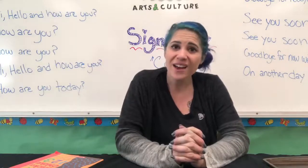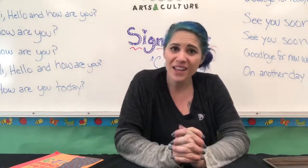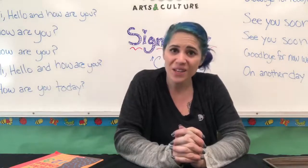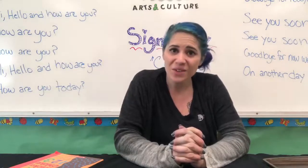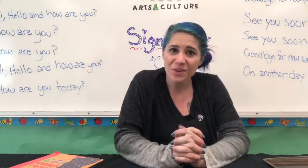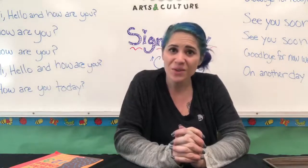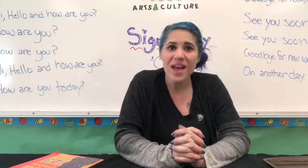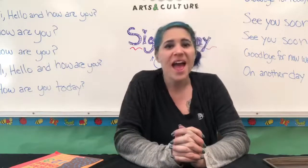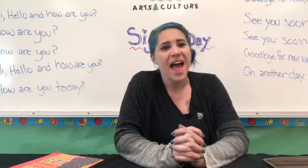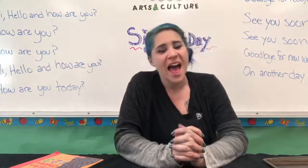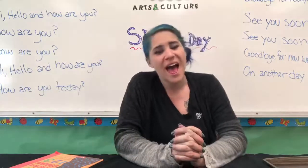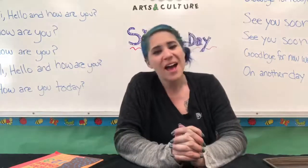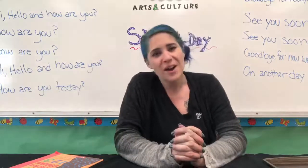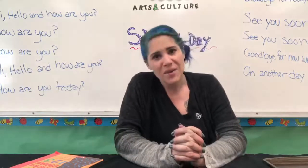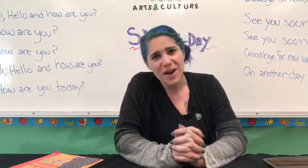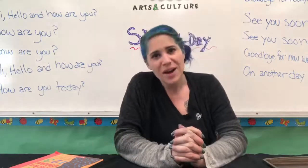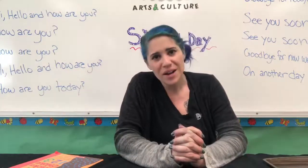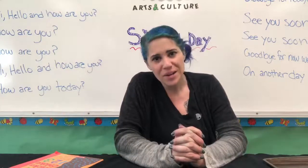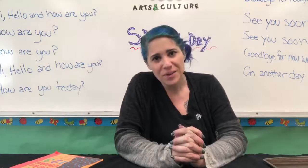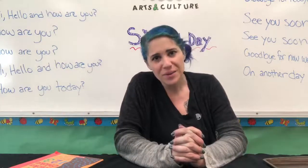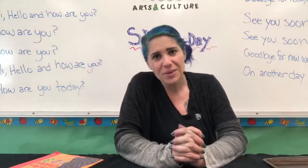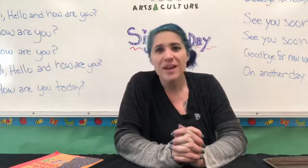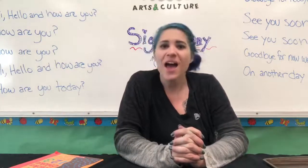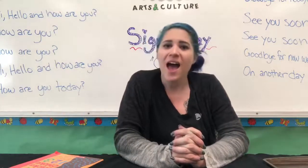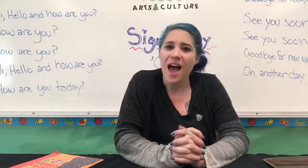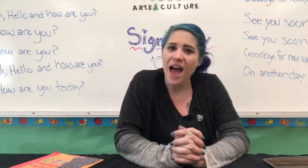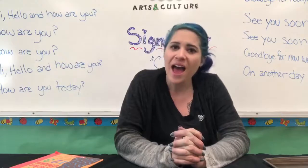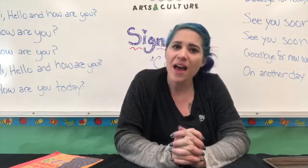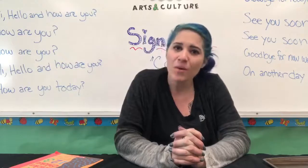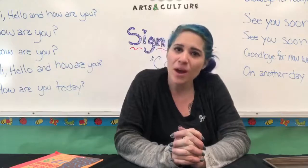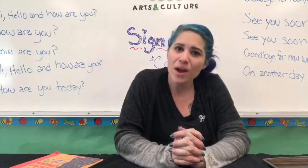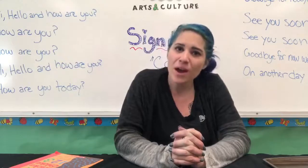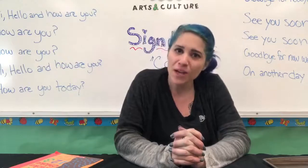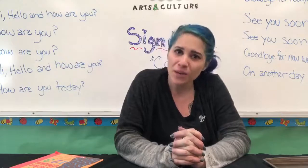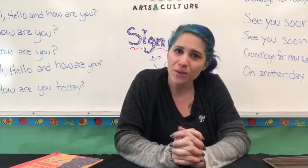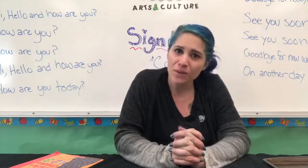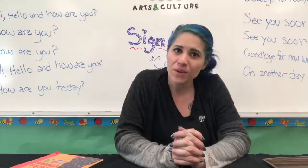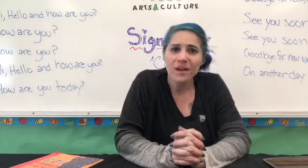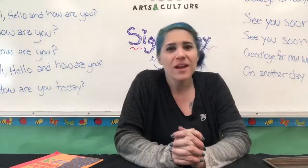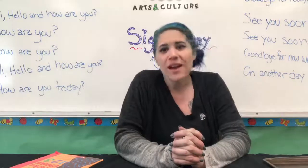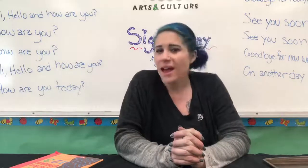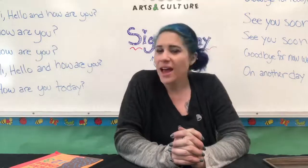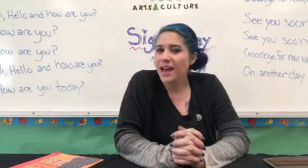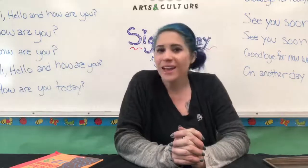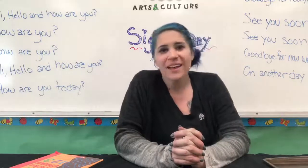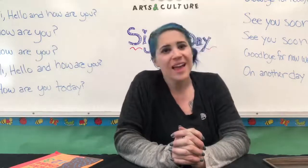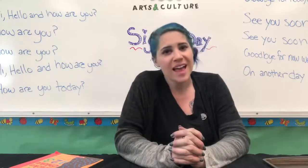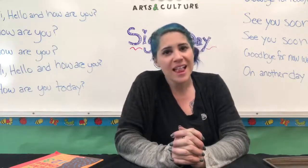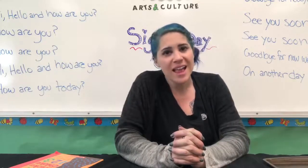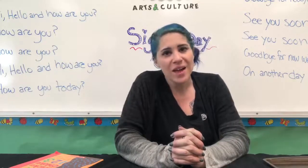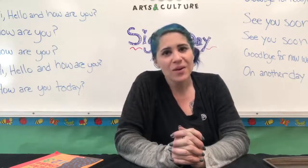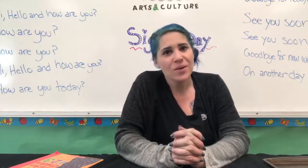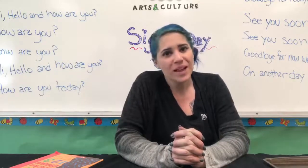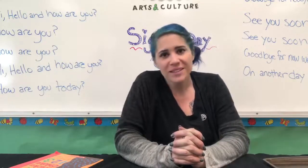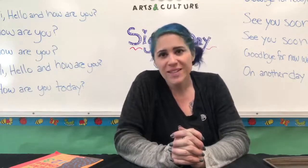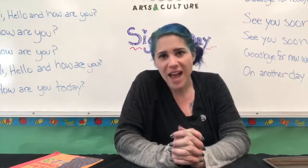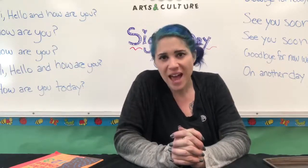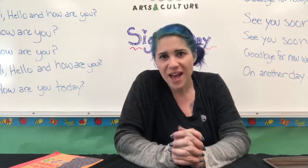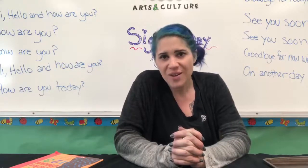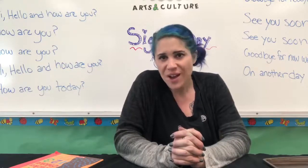you? How are you? How are you? Hi, hello, and how